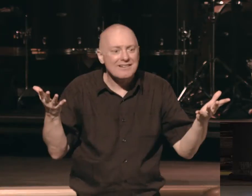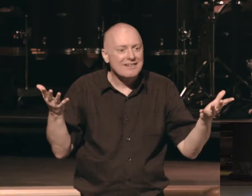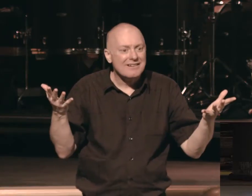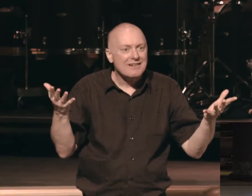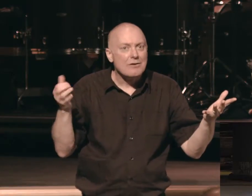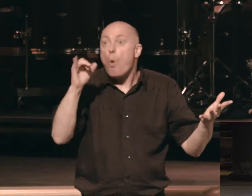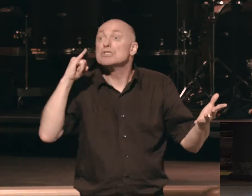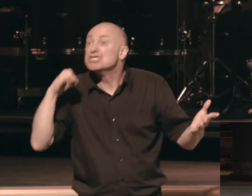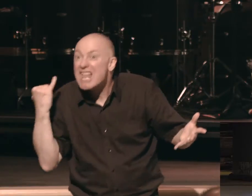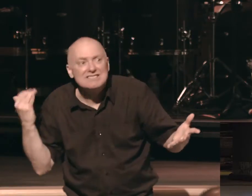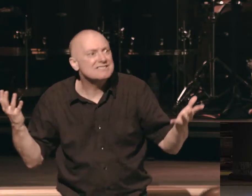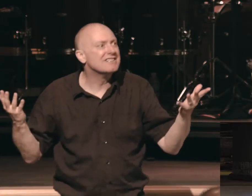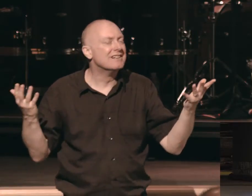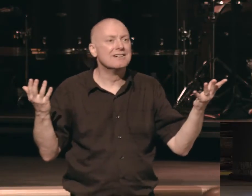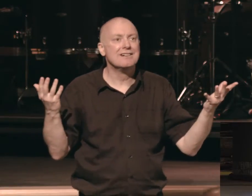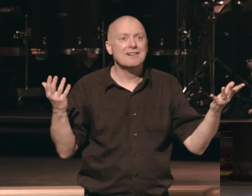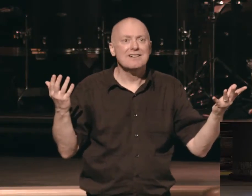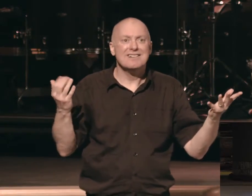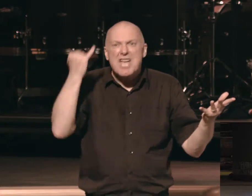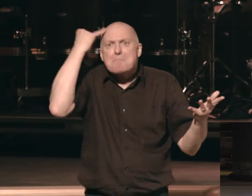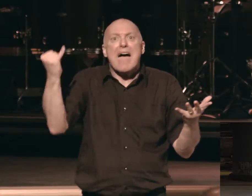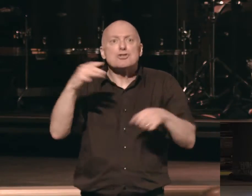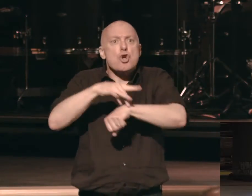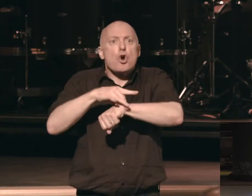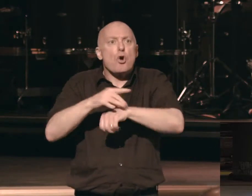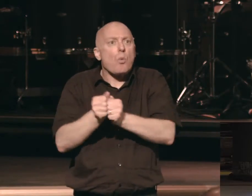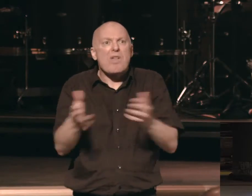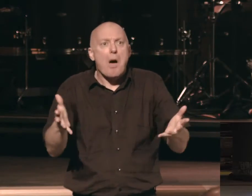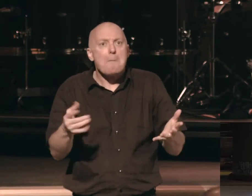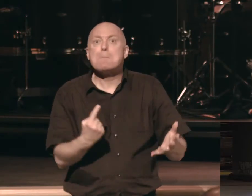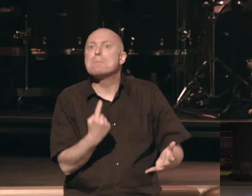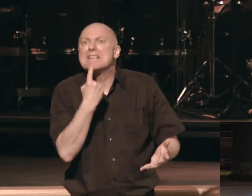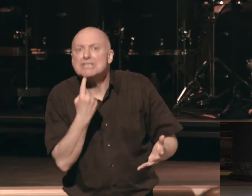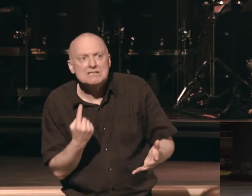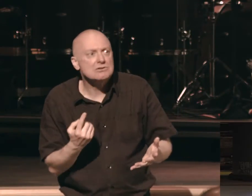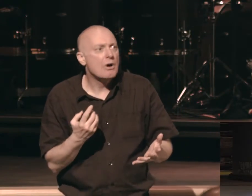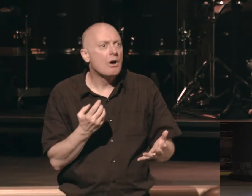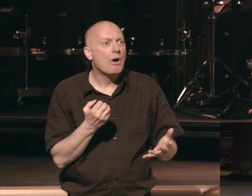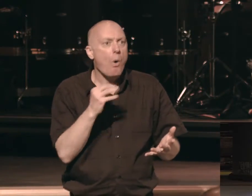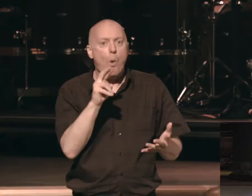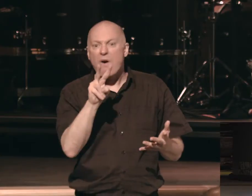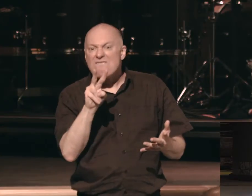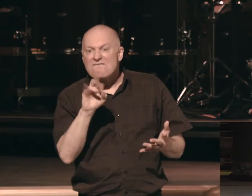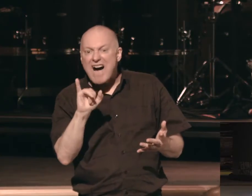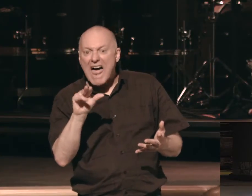jealousy. Imagine the earth without bitterness or violence.